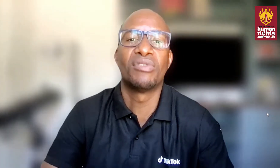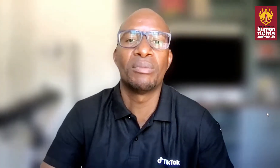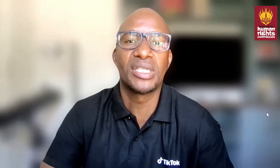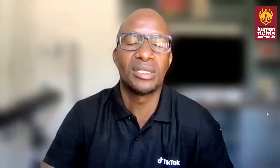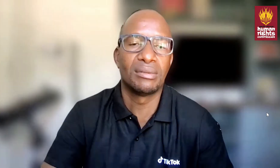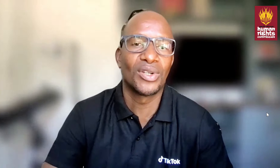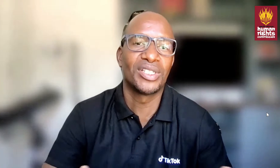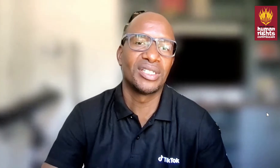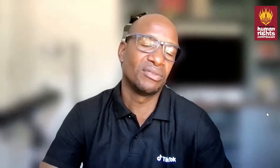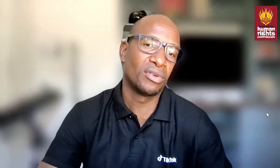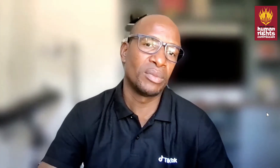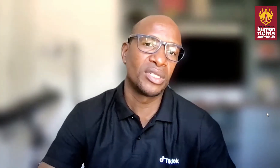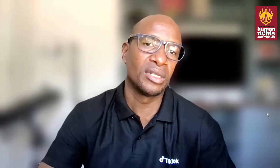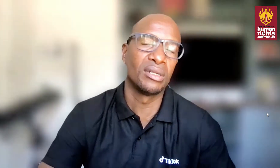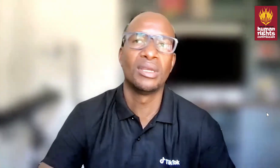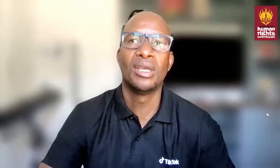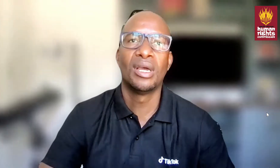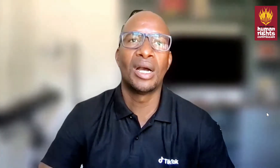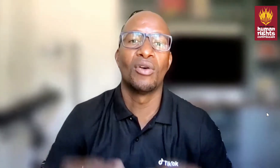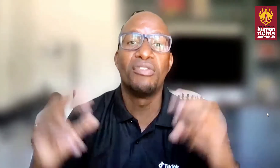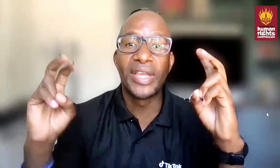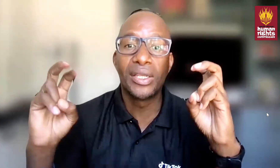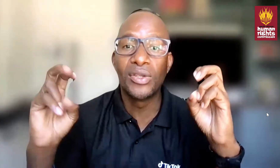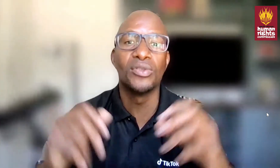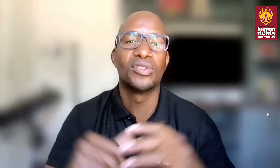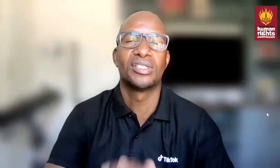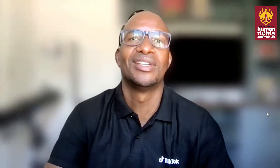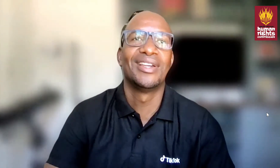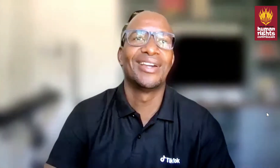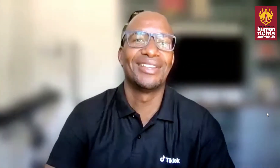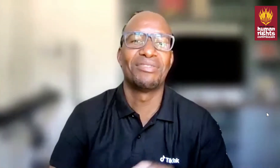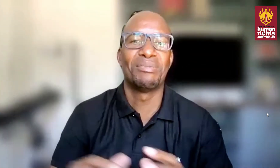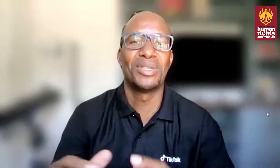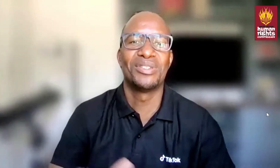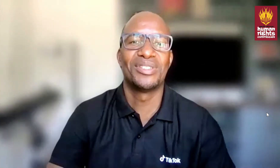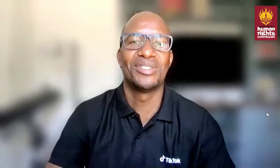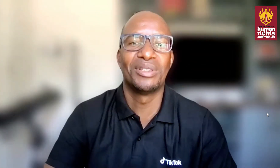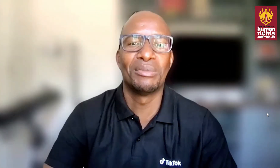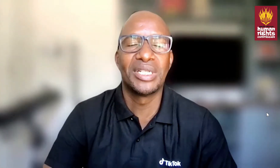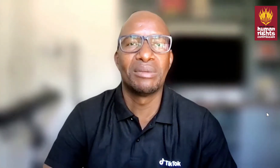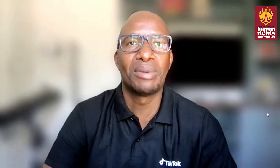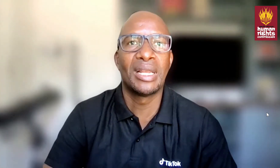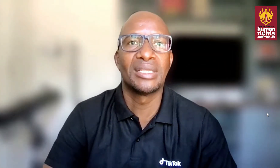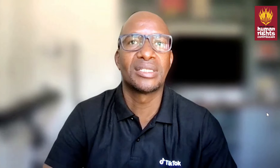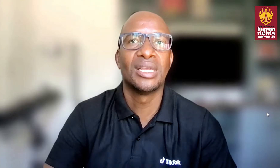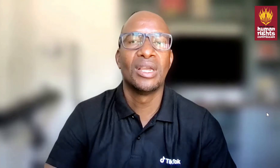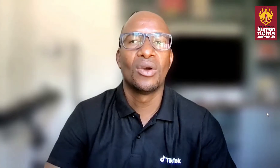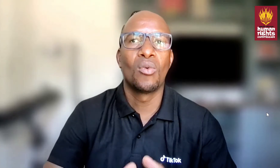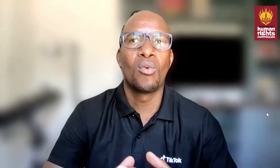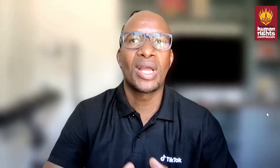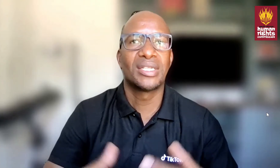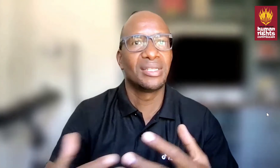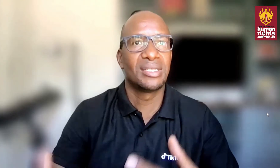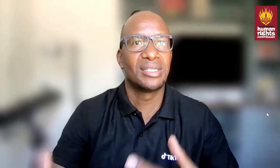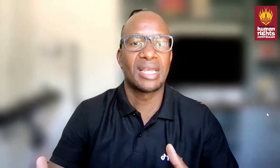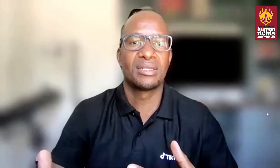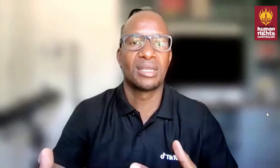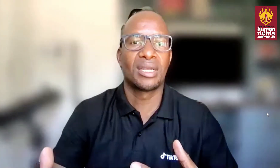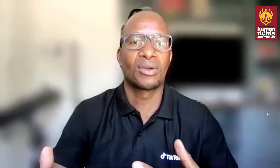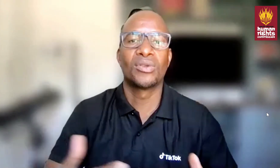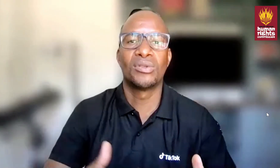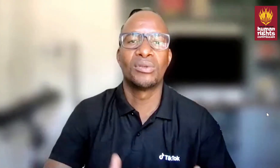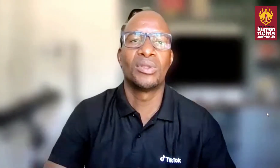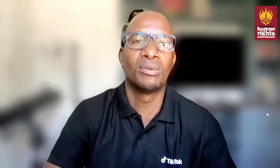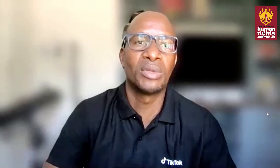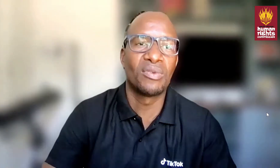the emergence of misinformation or disinformation or fake news, if I may use the modern parlance. What